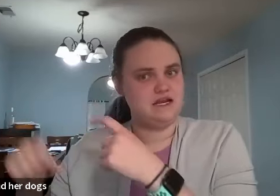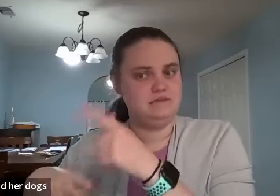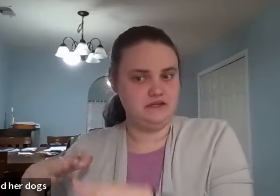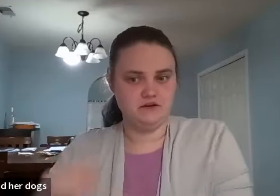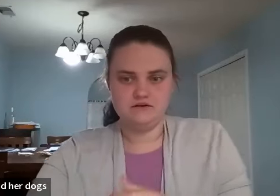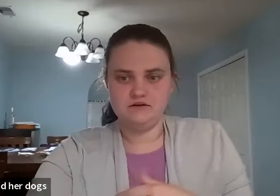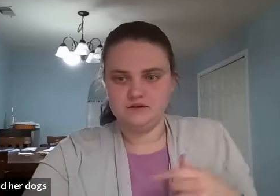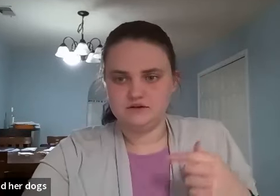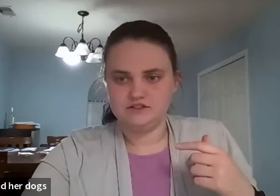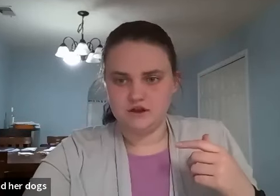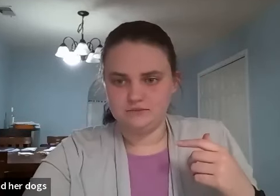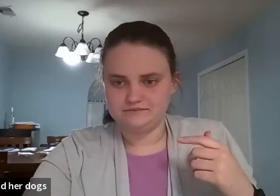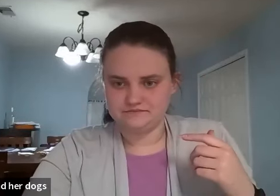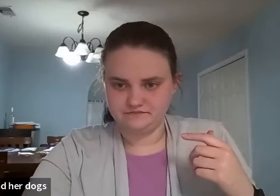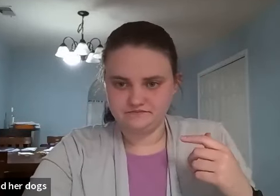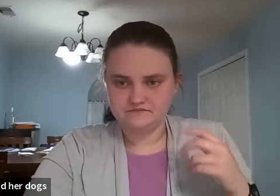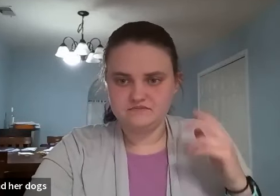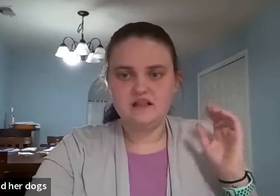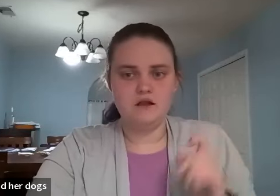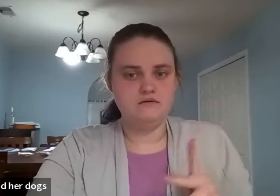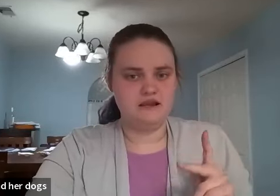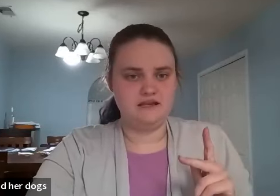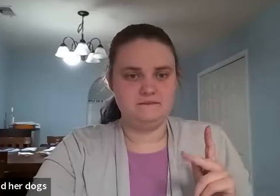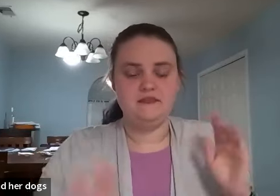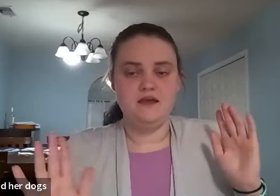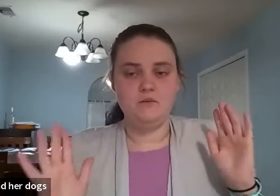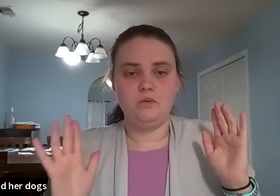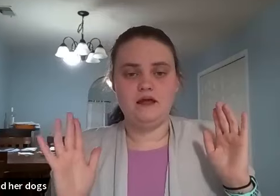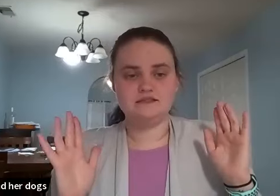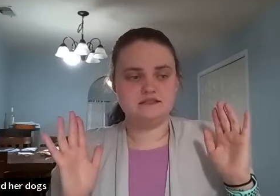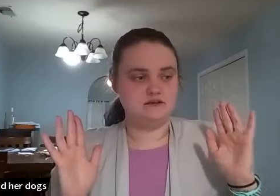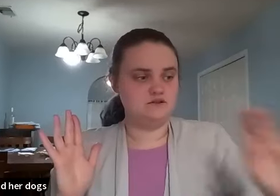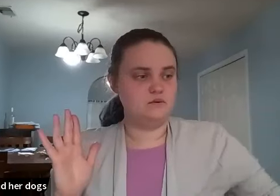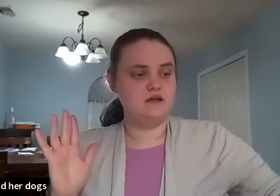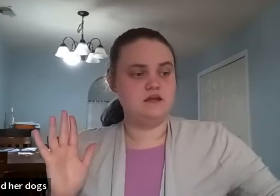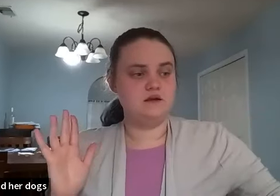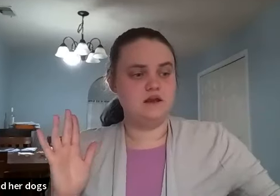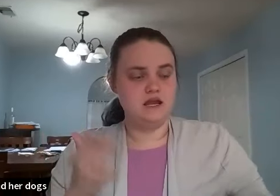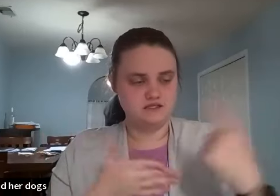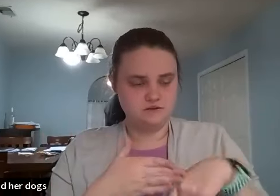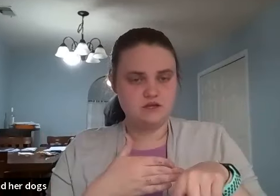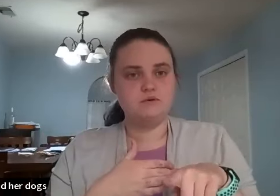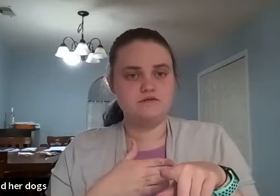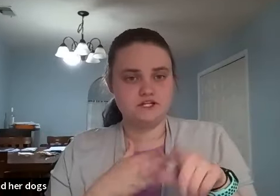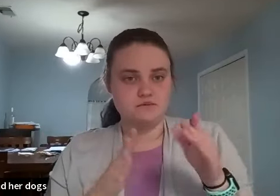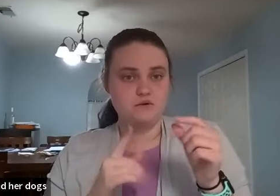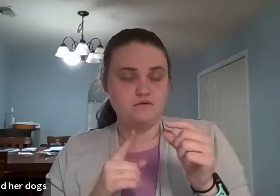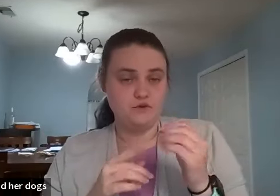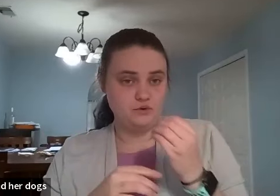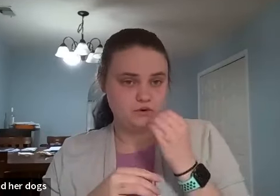time later. So, all righty. Let's see. So when next week we will finish up our food